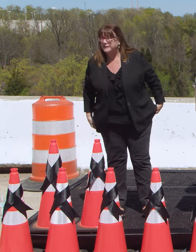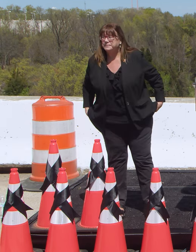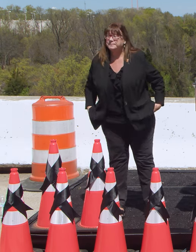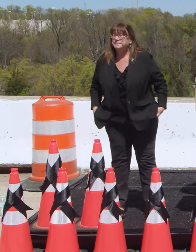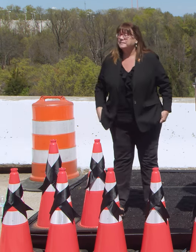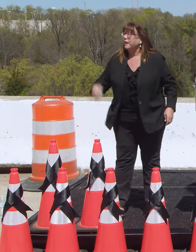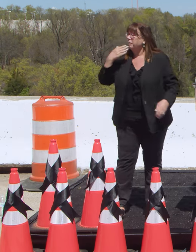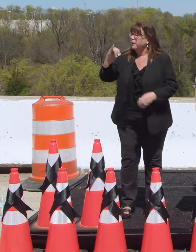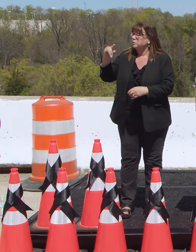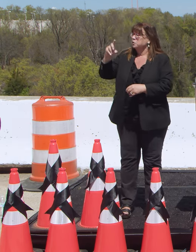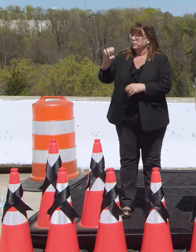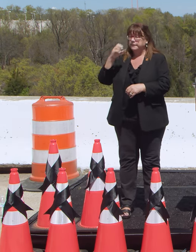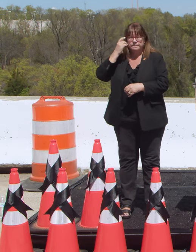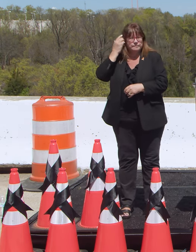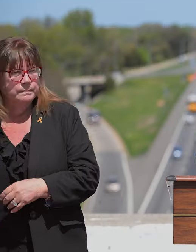Thank you, Jolene.